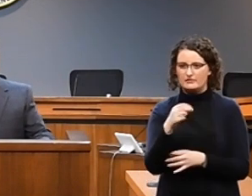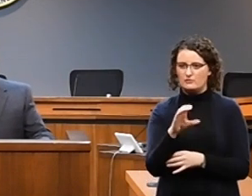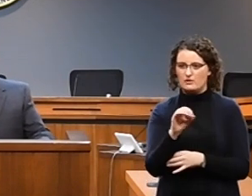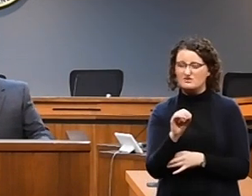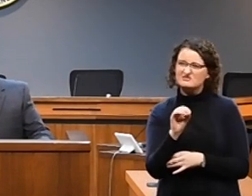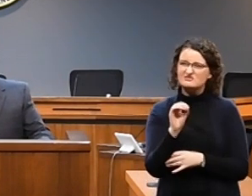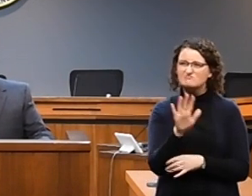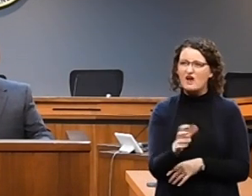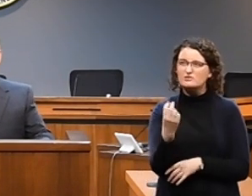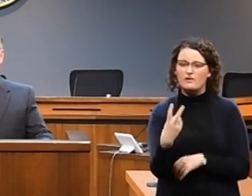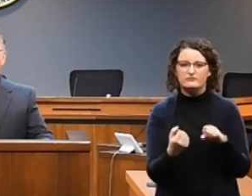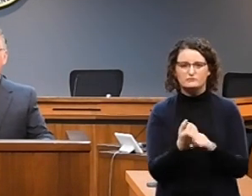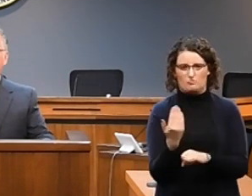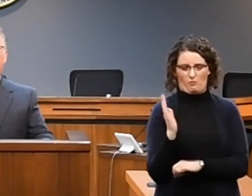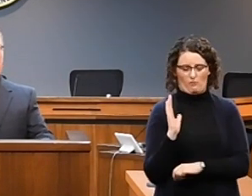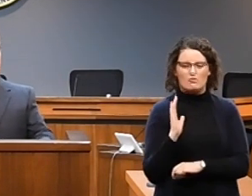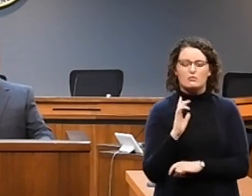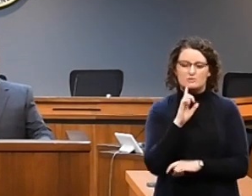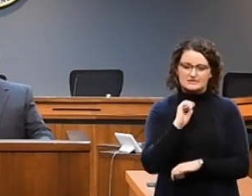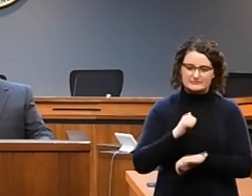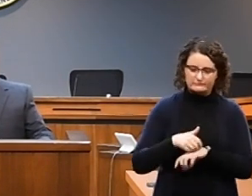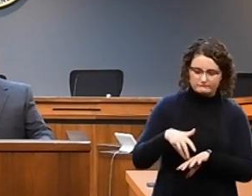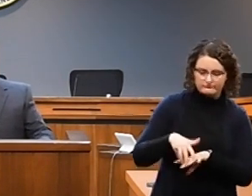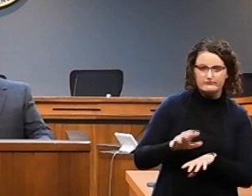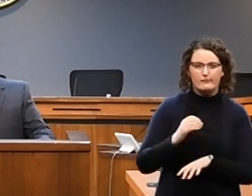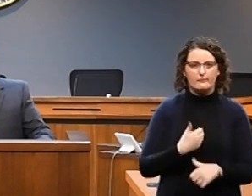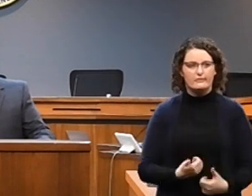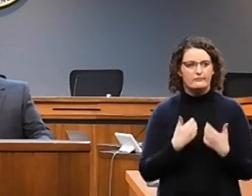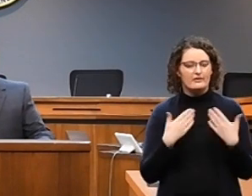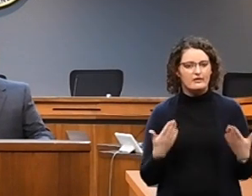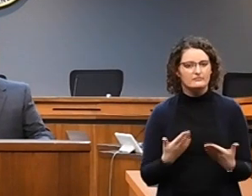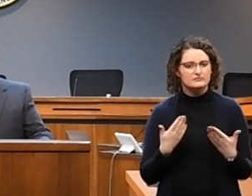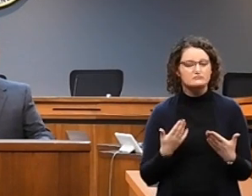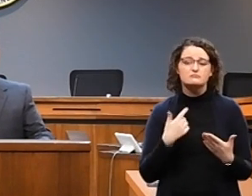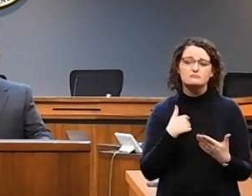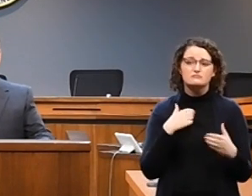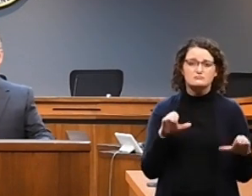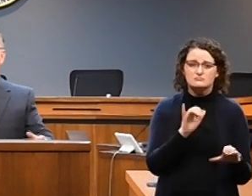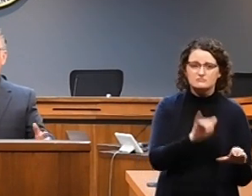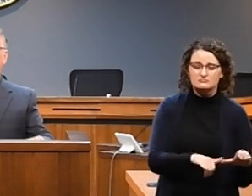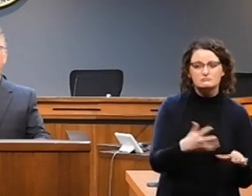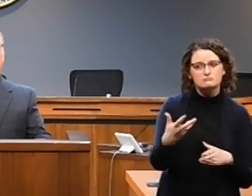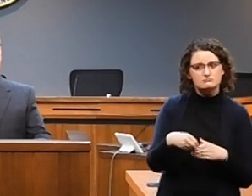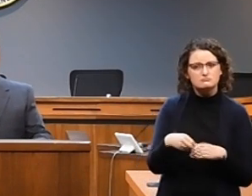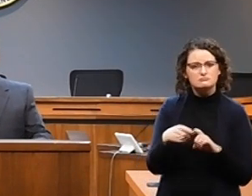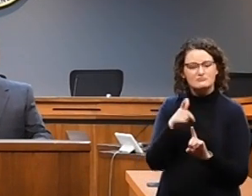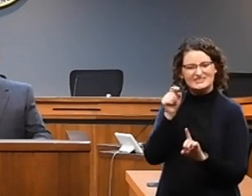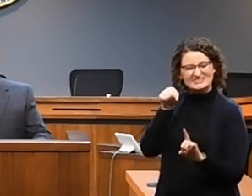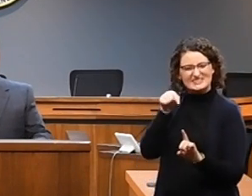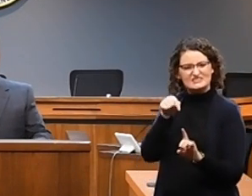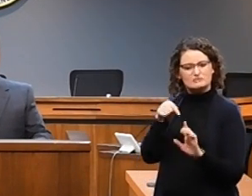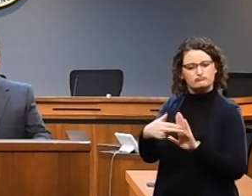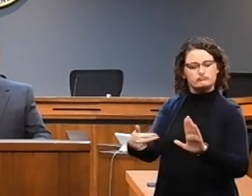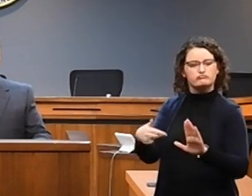just under 12 years ago and to really make our lives here, I did so in part because of the reputation of this